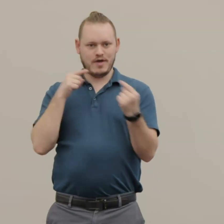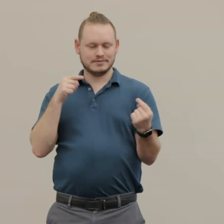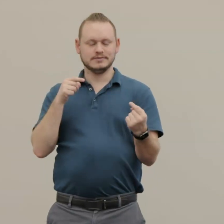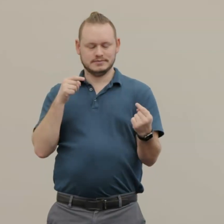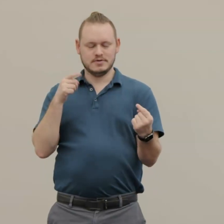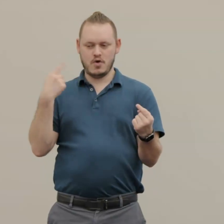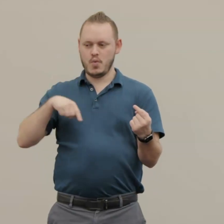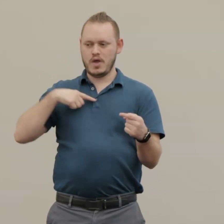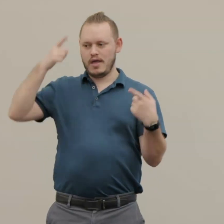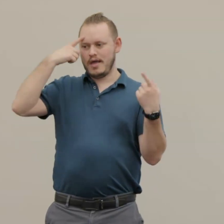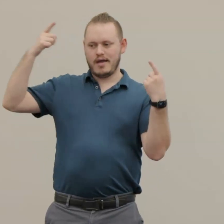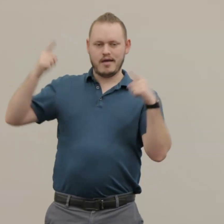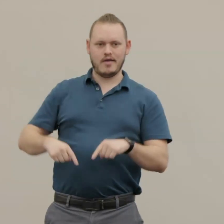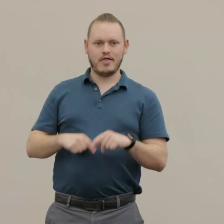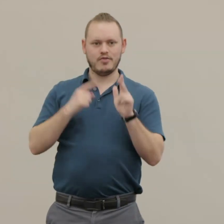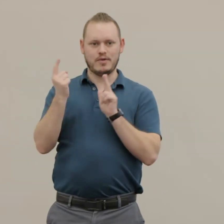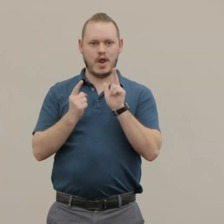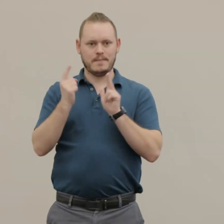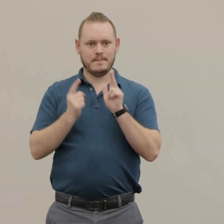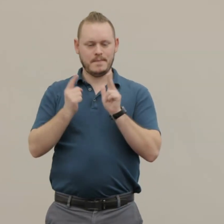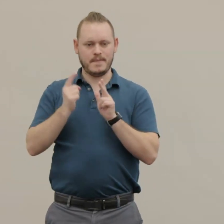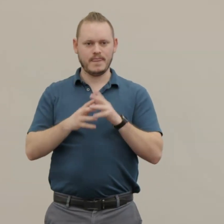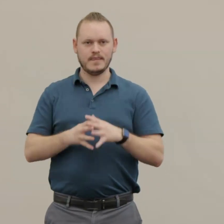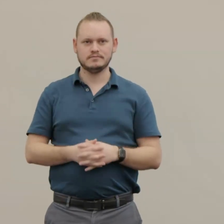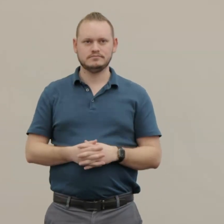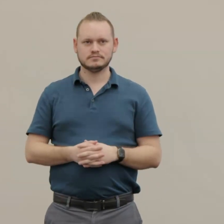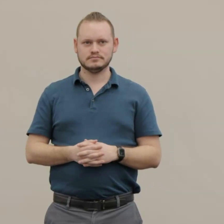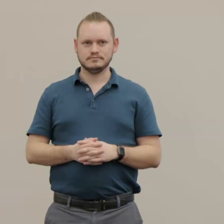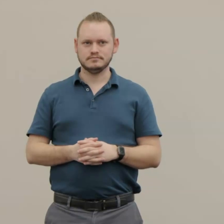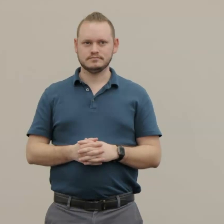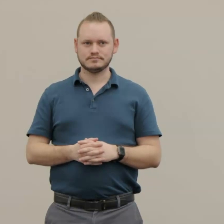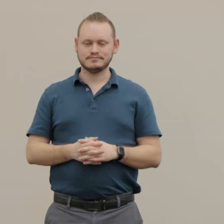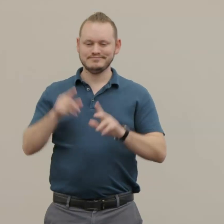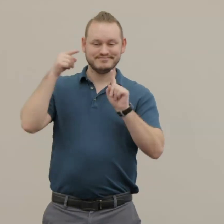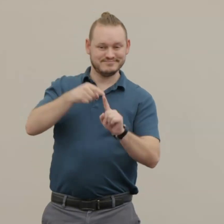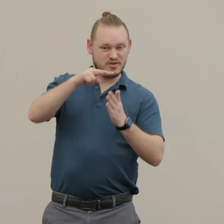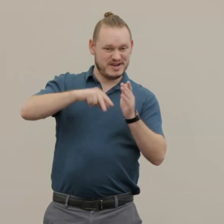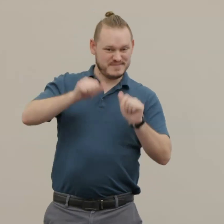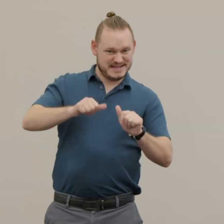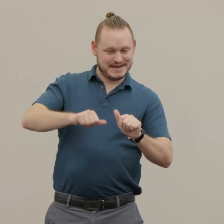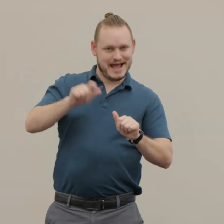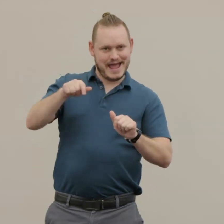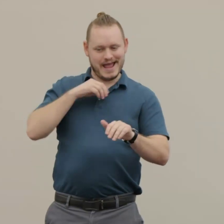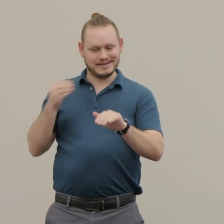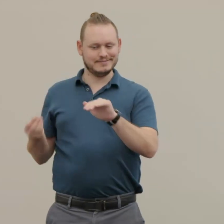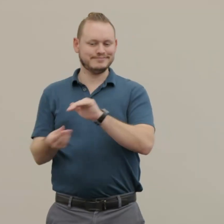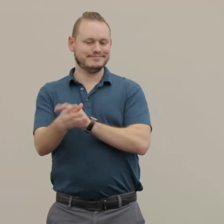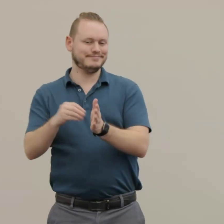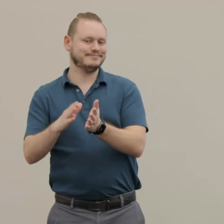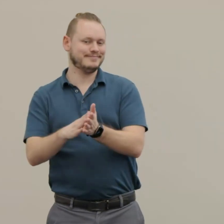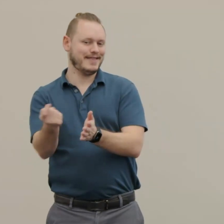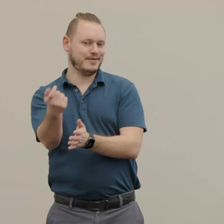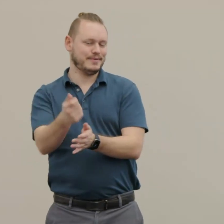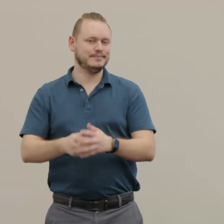we settled on 3 to 1. And so even though this is about readability, I had to sneak in a little